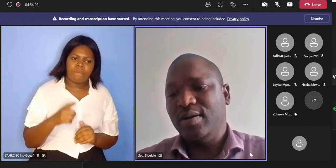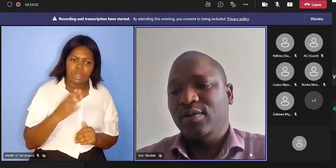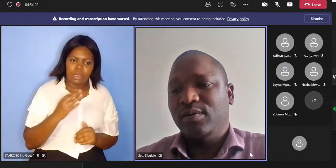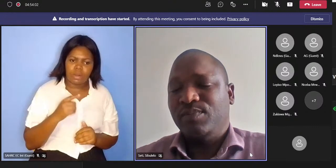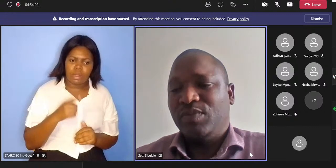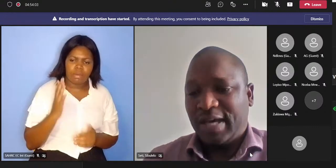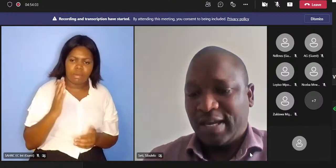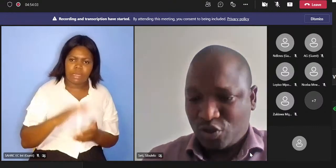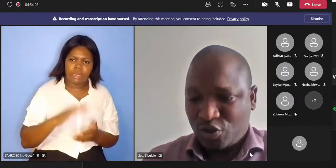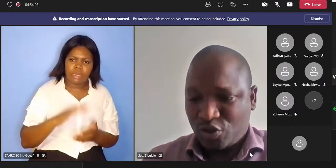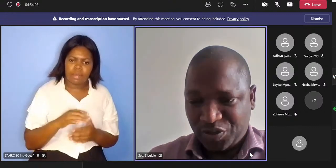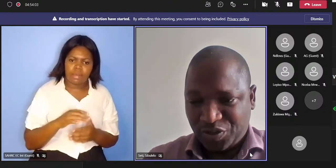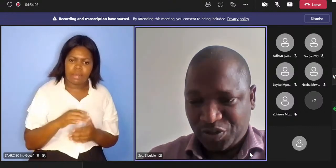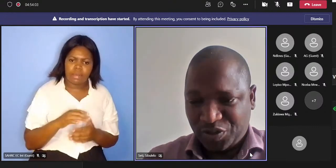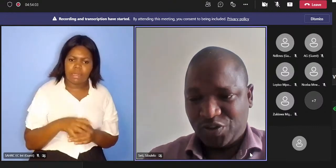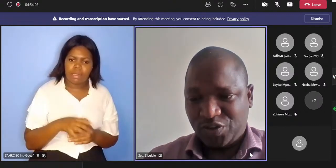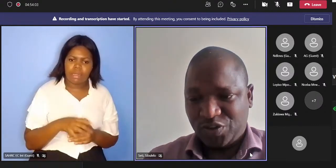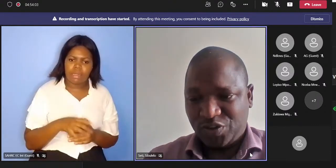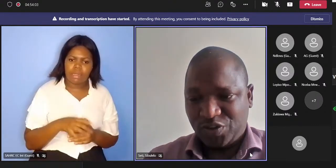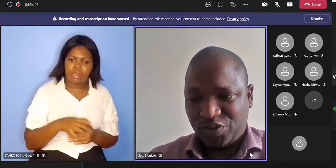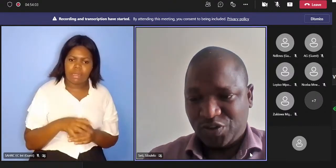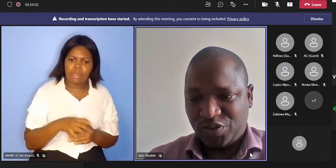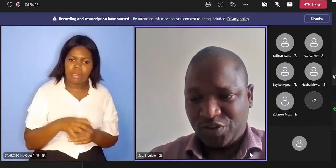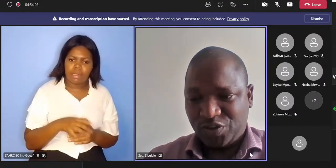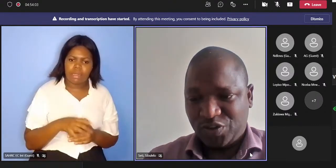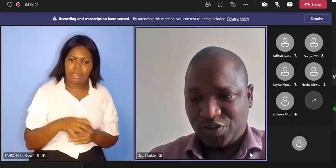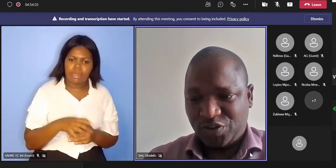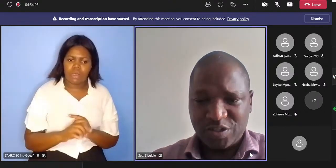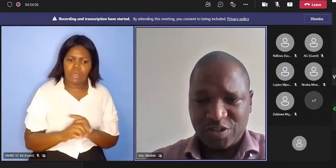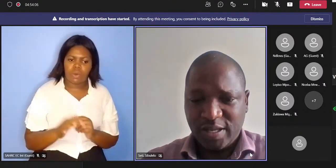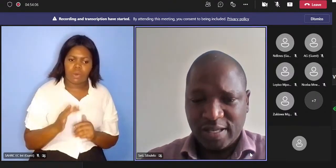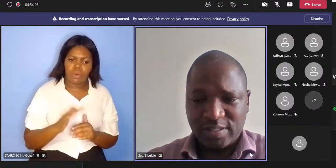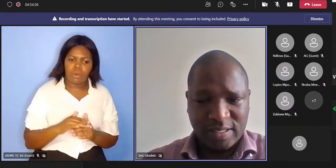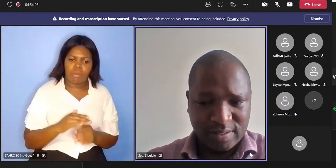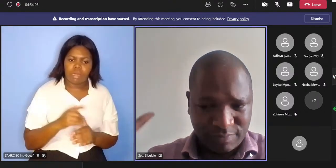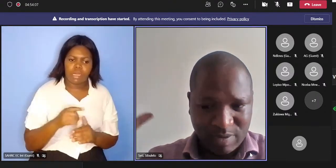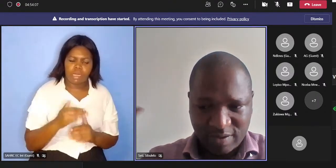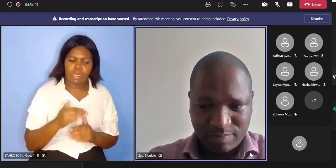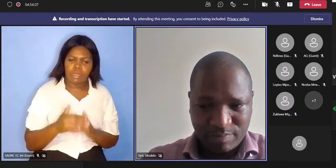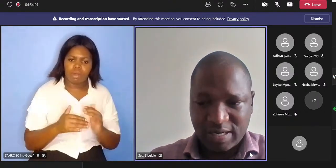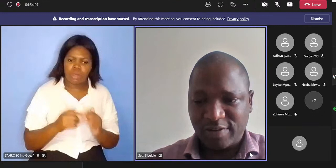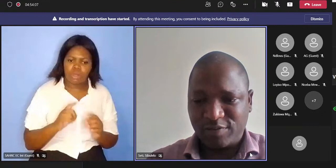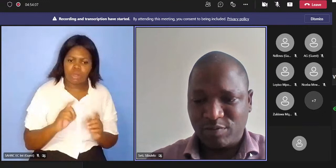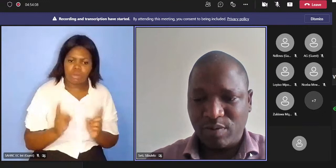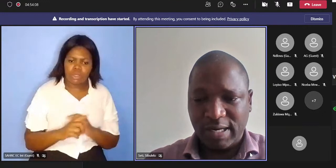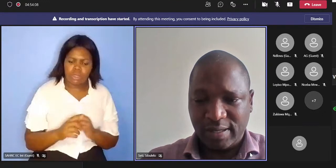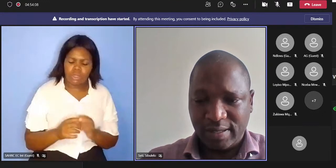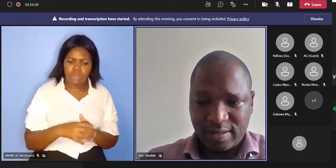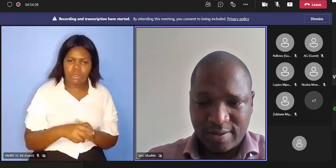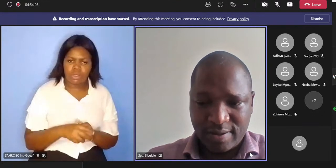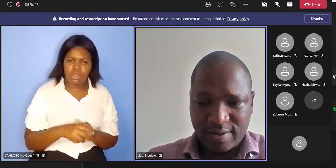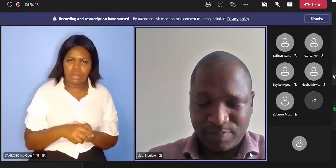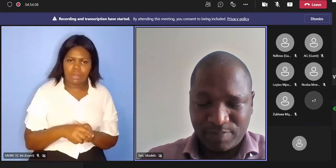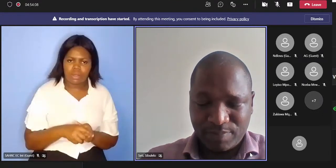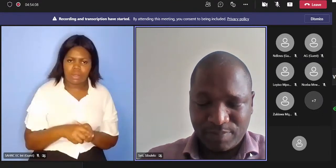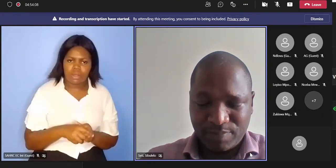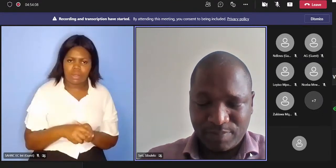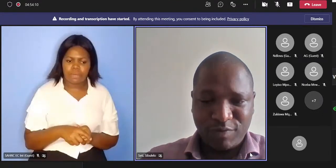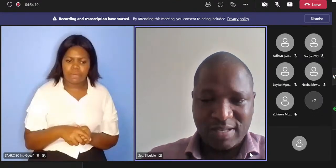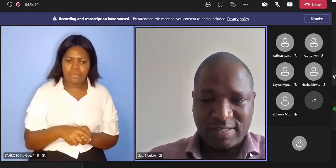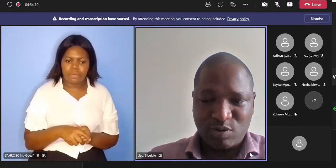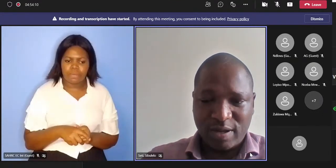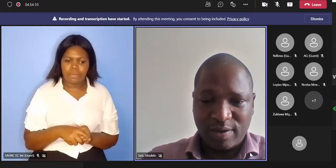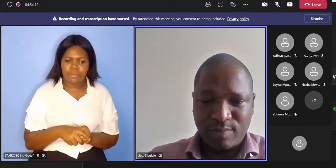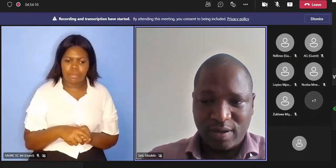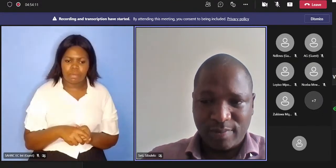then that should be changed. And indeed, they were changed. As my mind serves me well, there